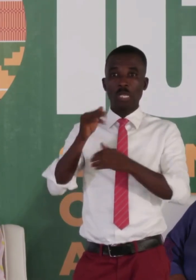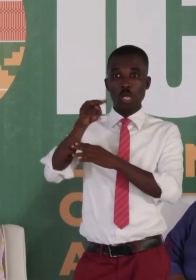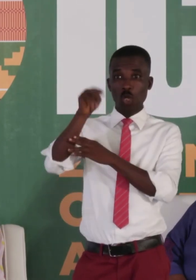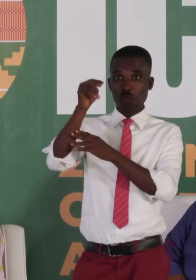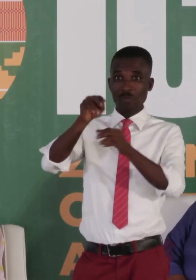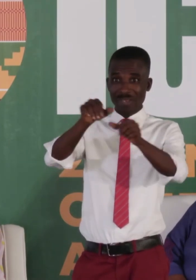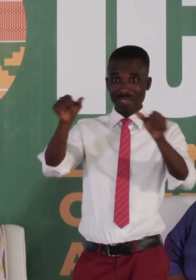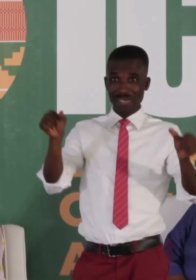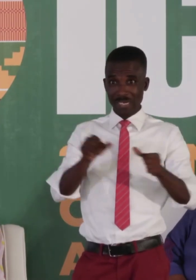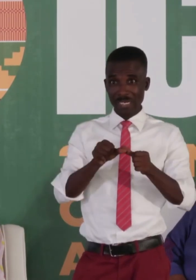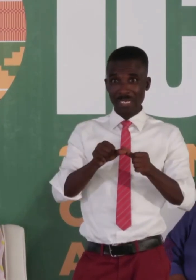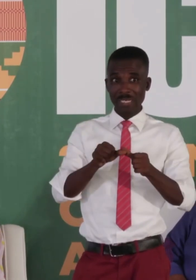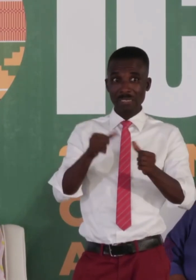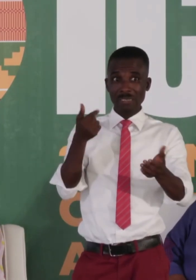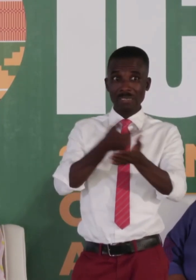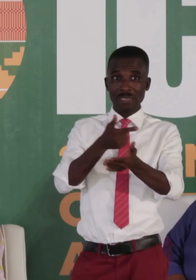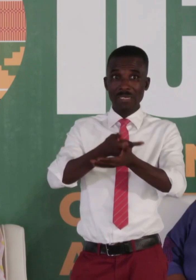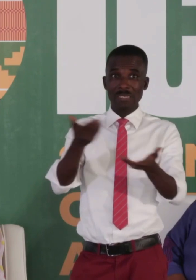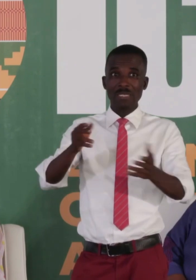found in the northern part of Ghana,